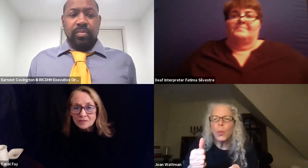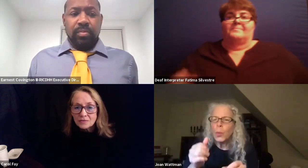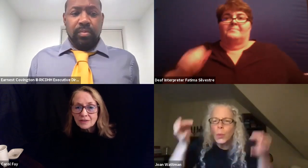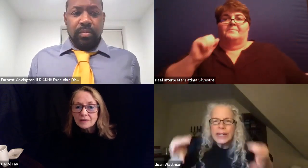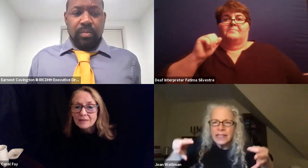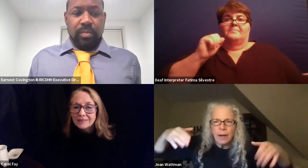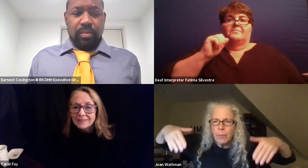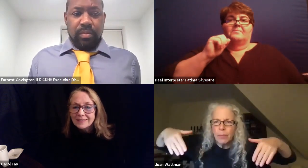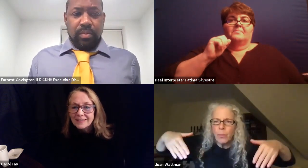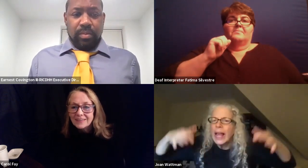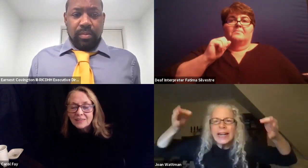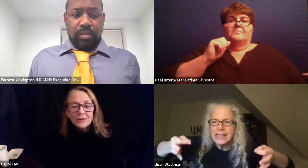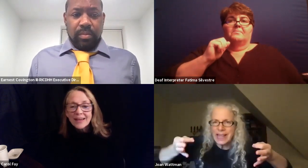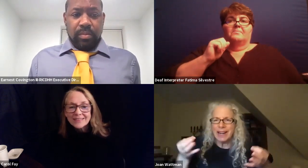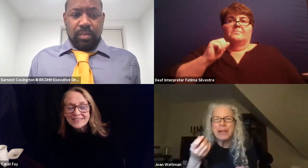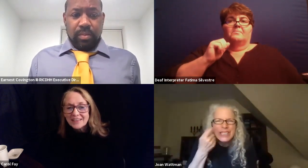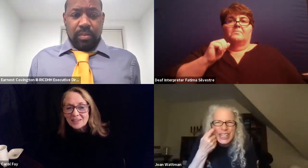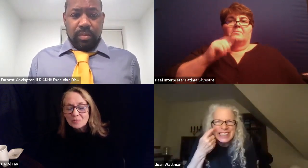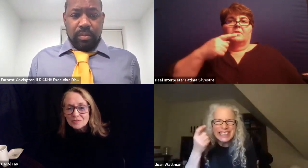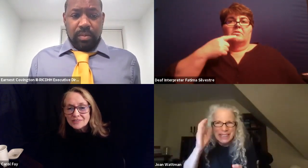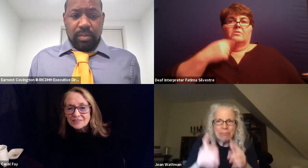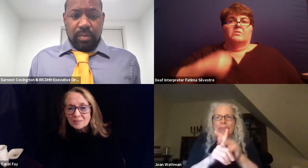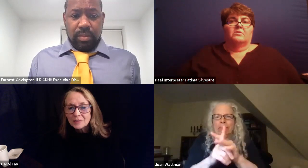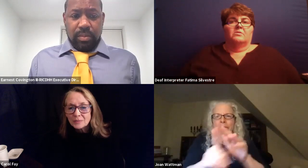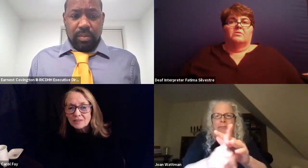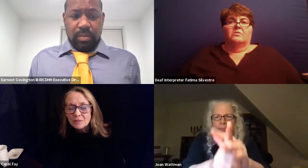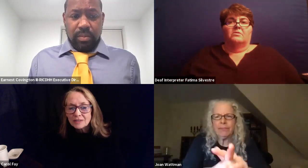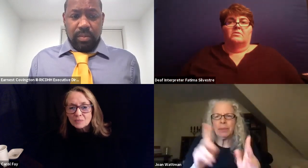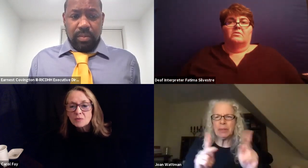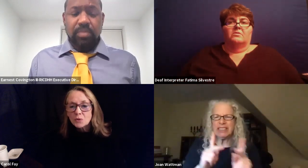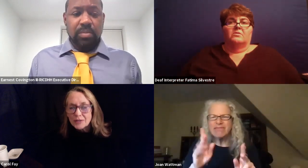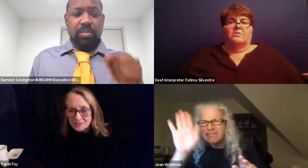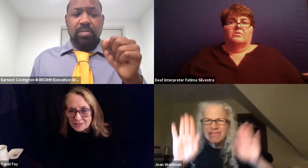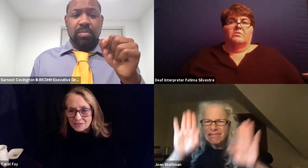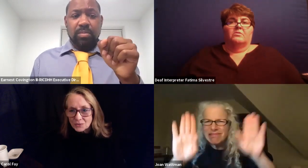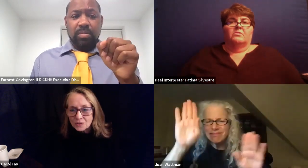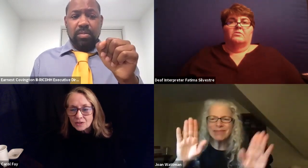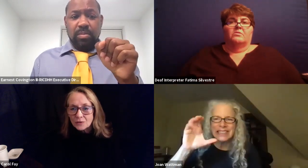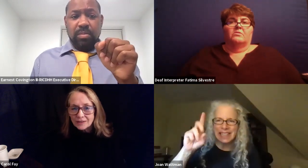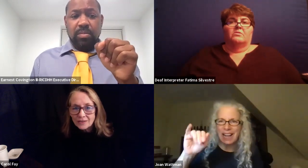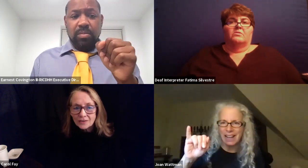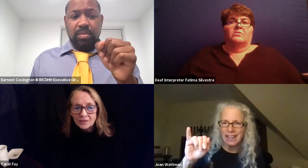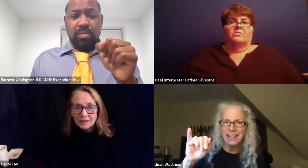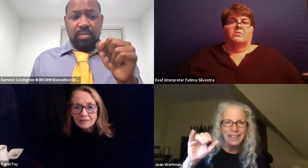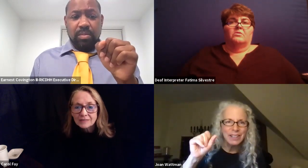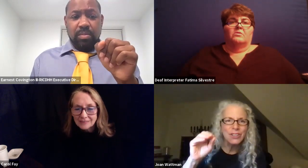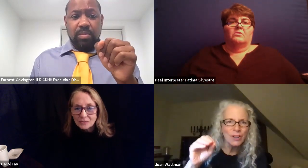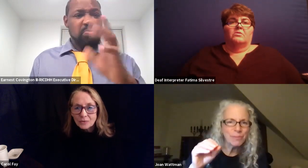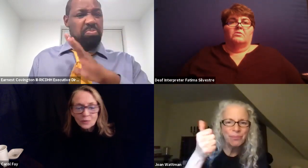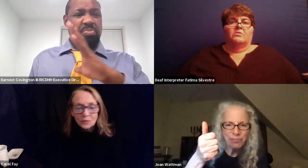realize you were asking for that. Yeah, we hadn't decided previously, but it's been requested, so we're going to go ahead and honor